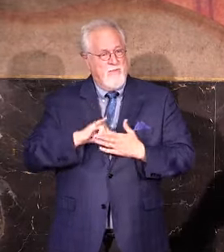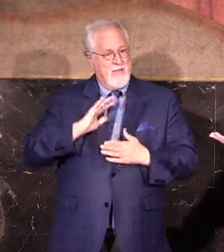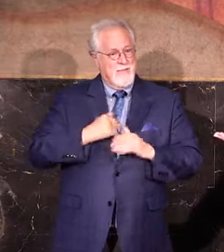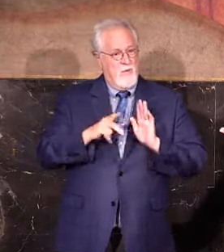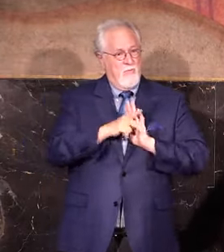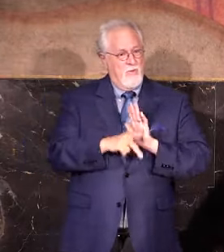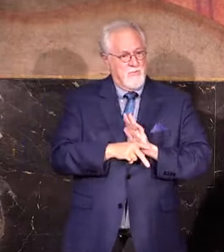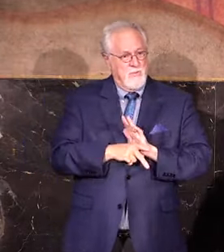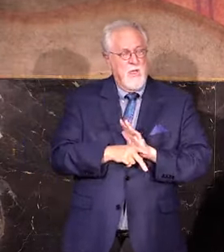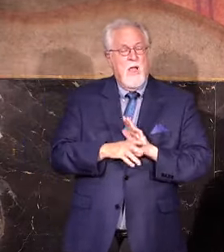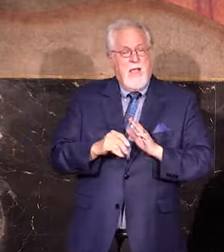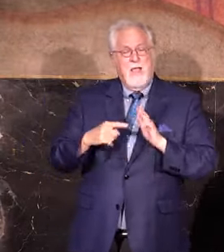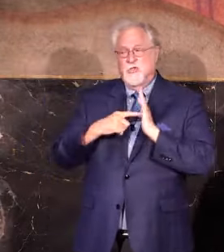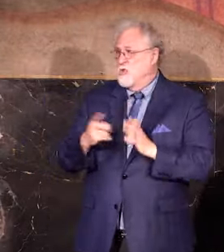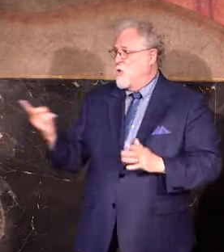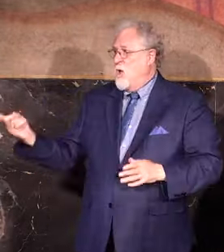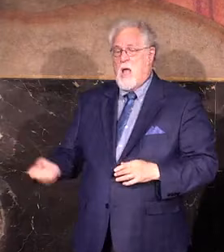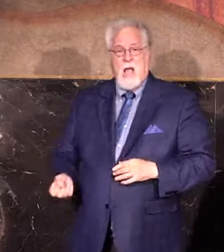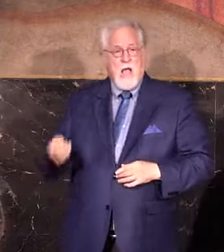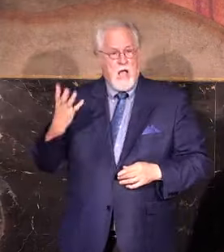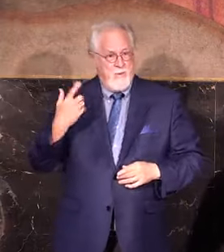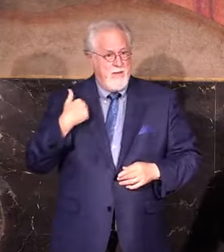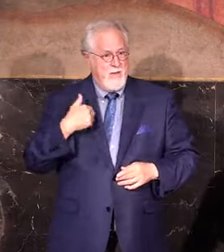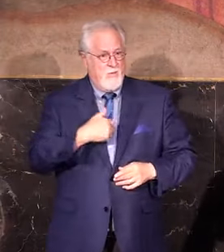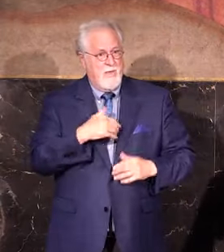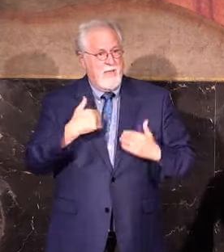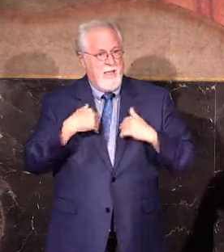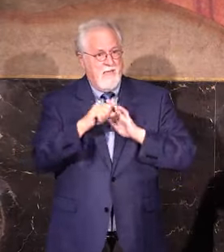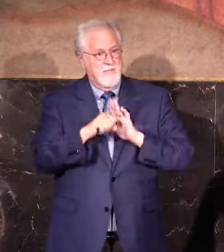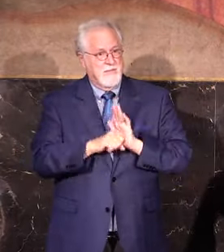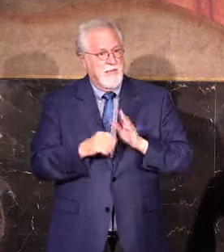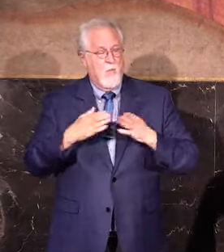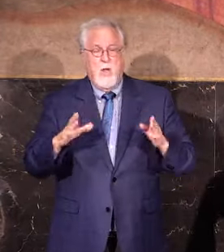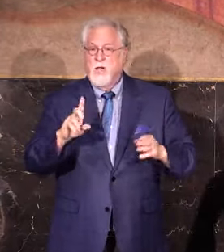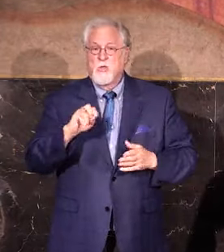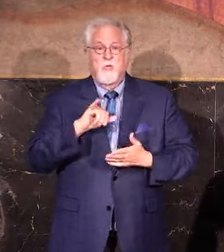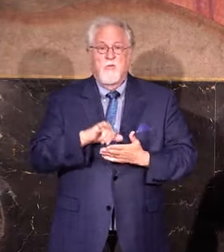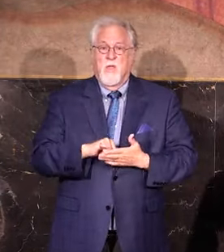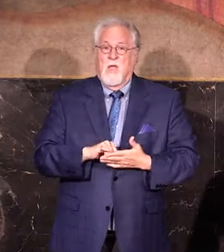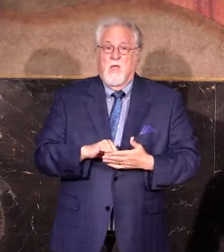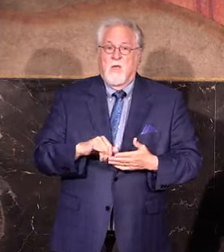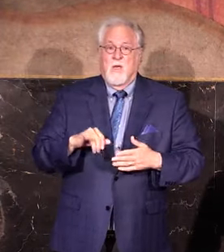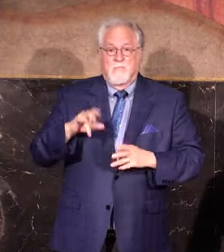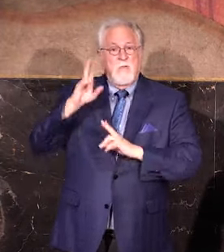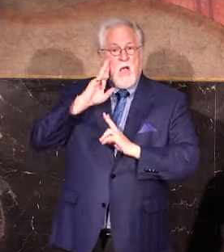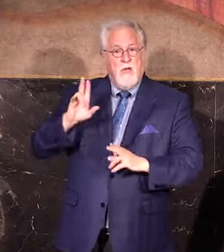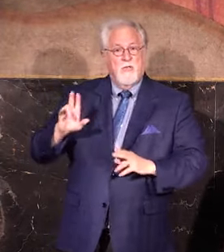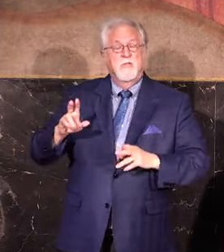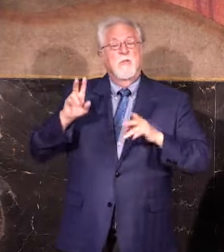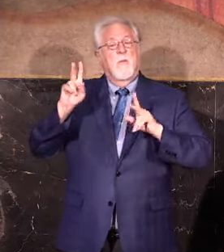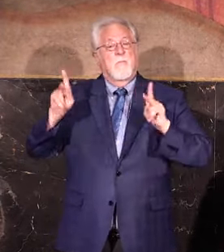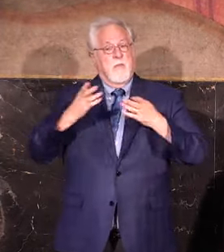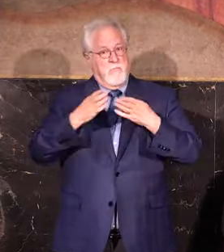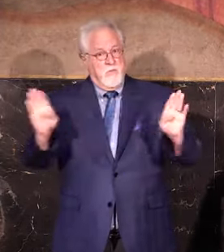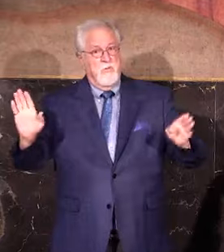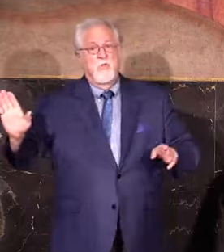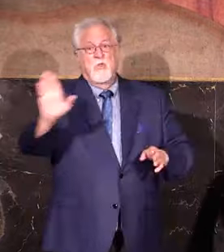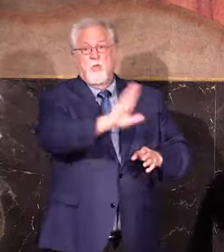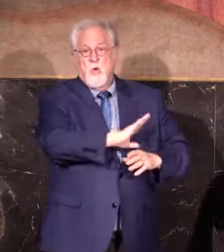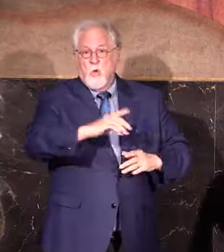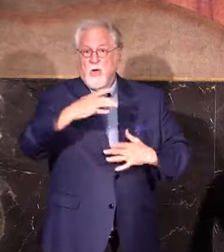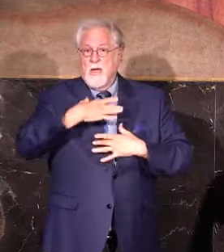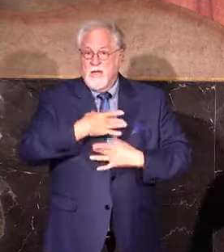also transparently shows the number of cases that we have statewide, and we're doing that in a way that honors the public interest in